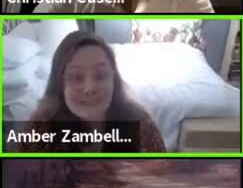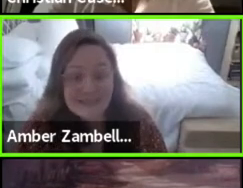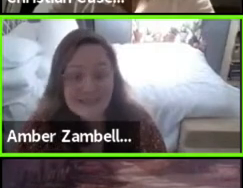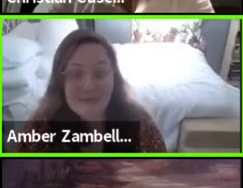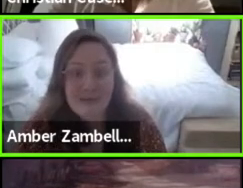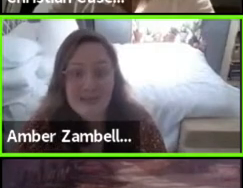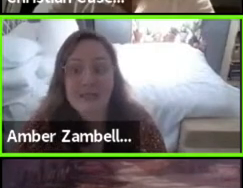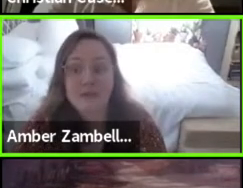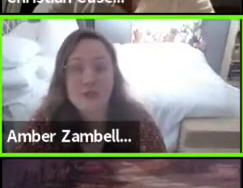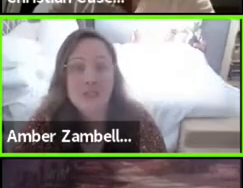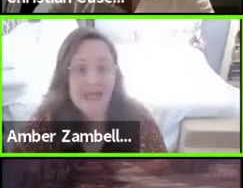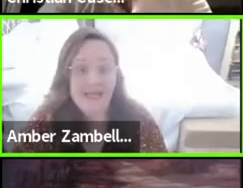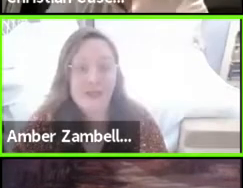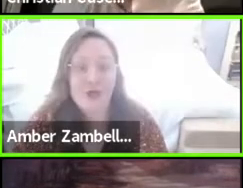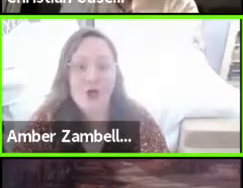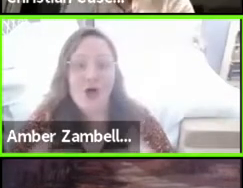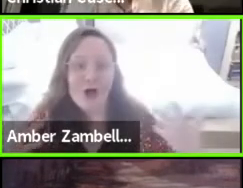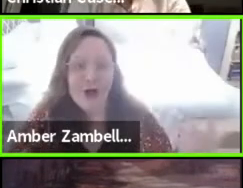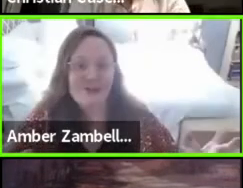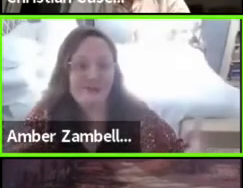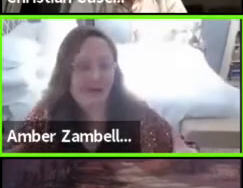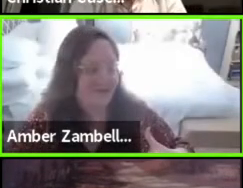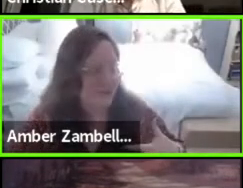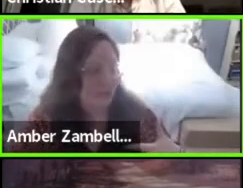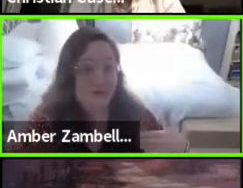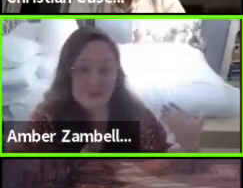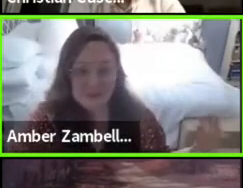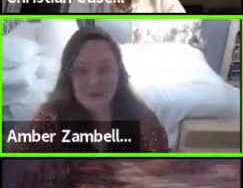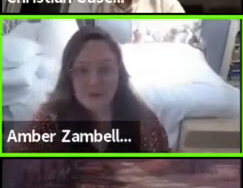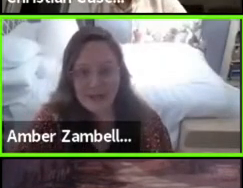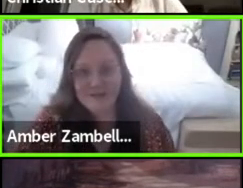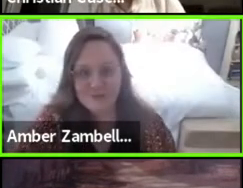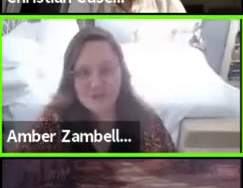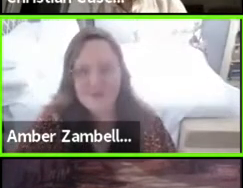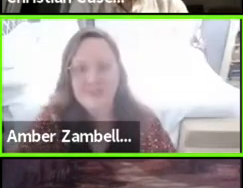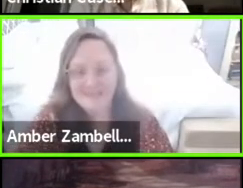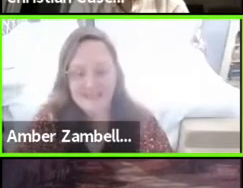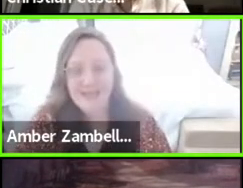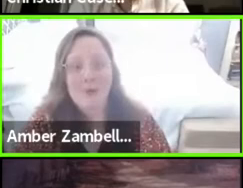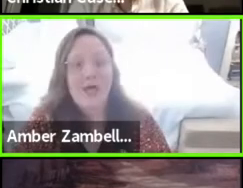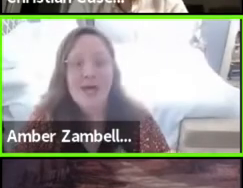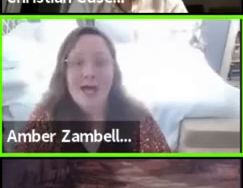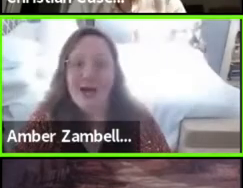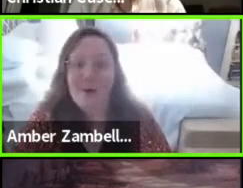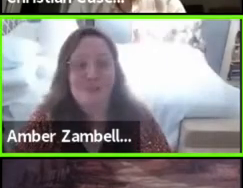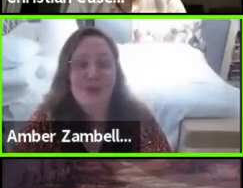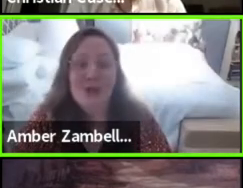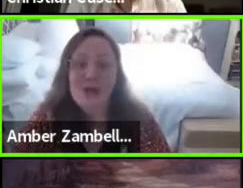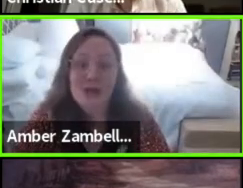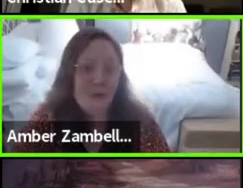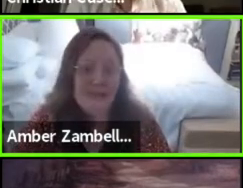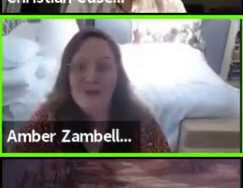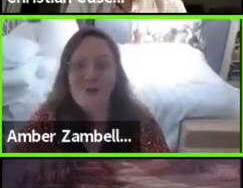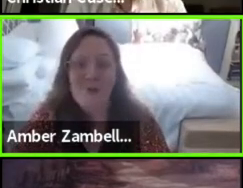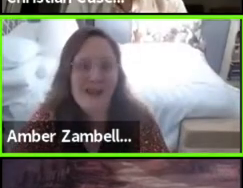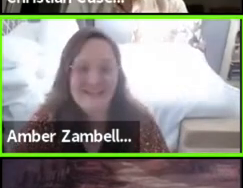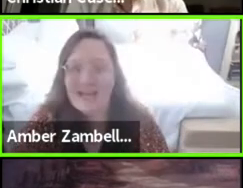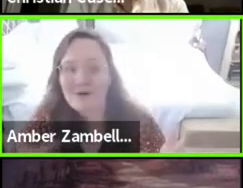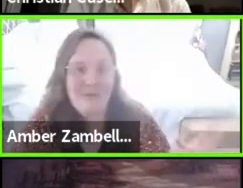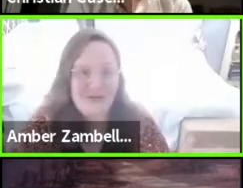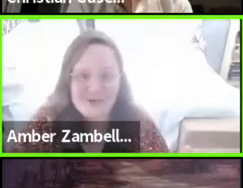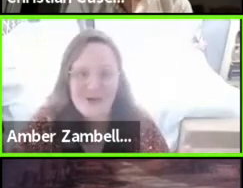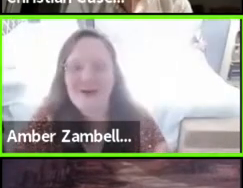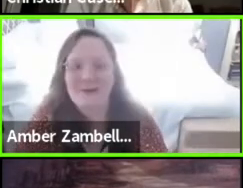if we risk making it look like all of us are sort of subscribing to the same colonial,